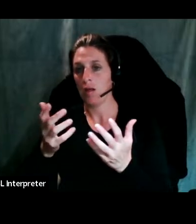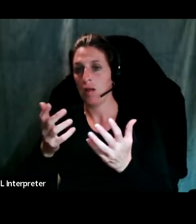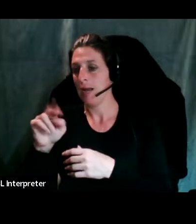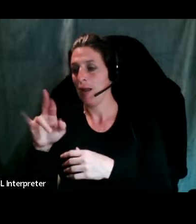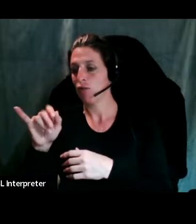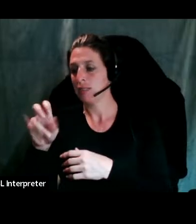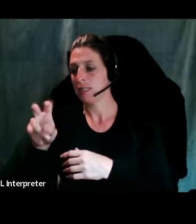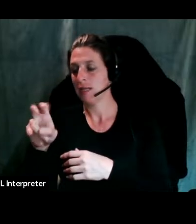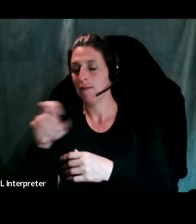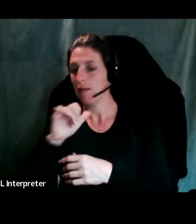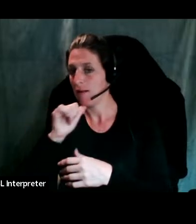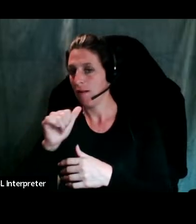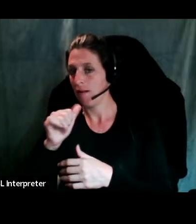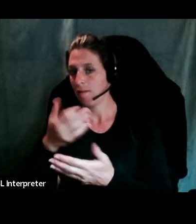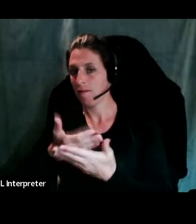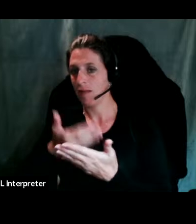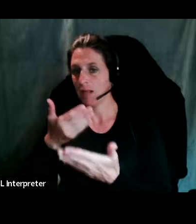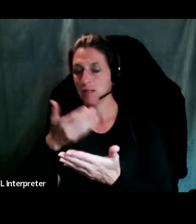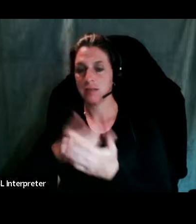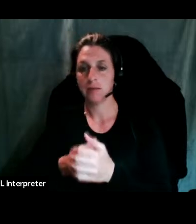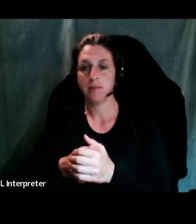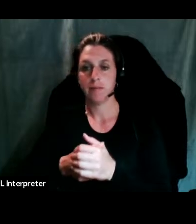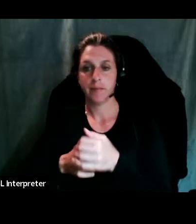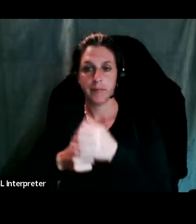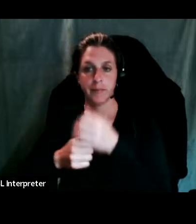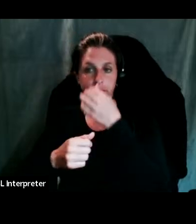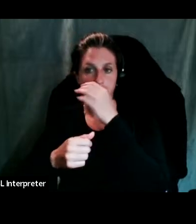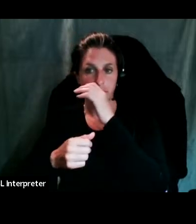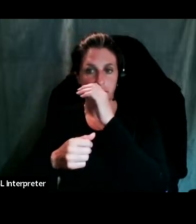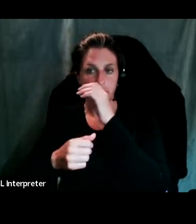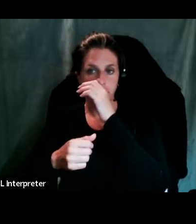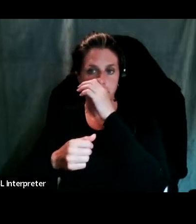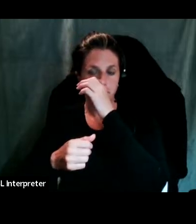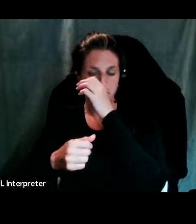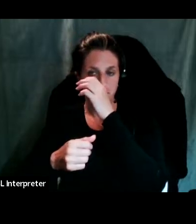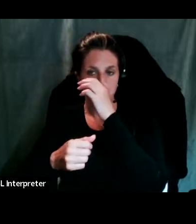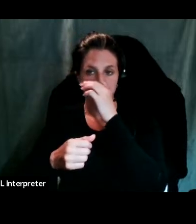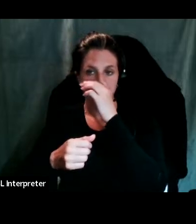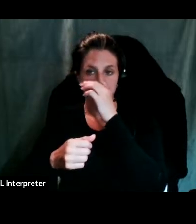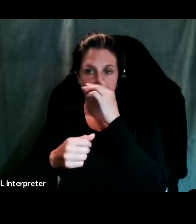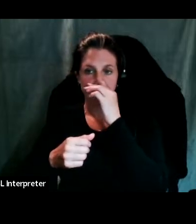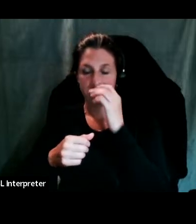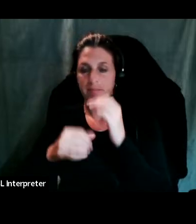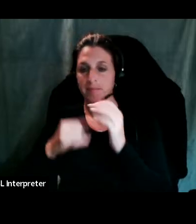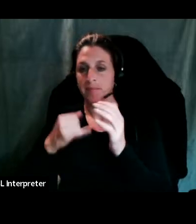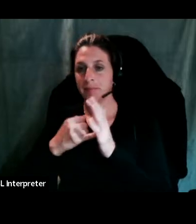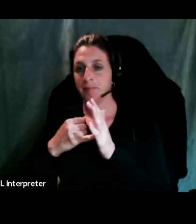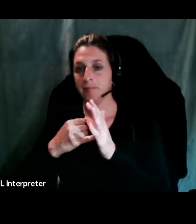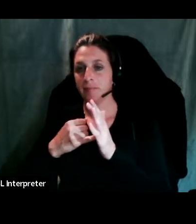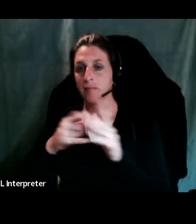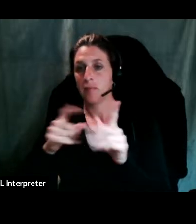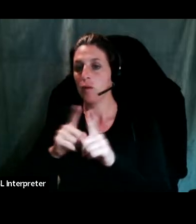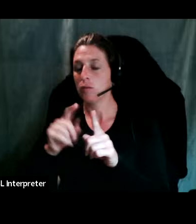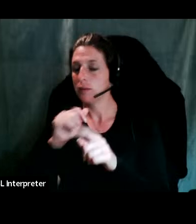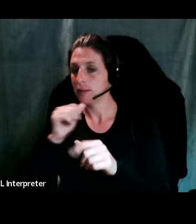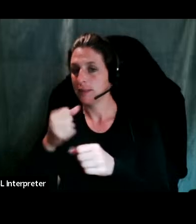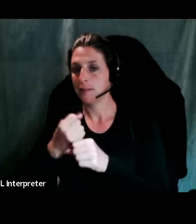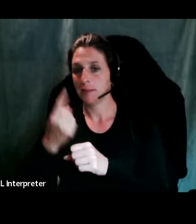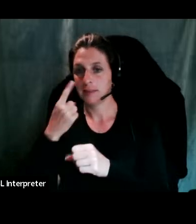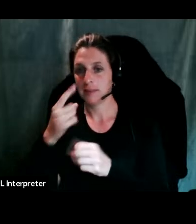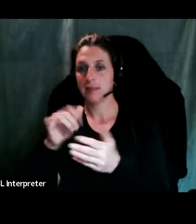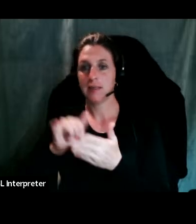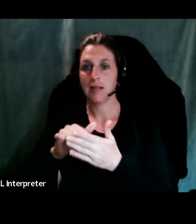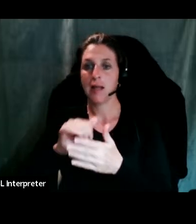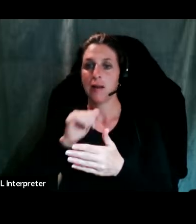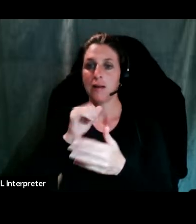fact. It doesn't it also just doesn't make sense that many